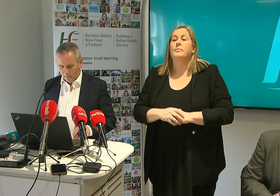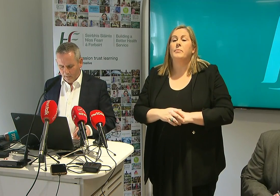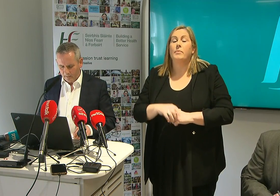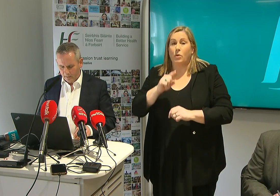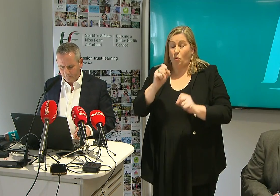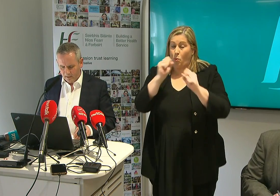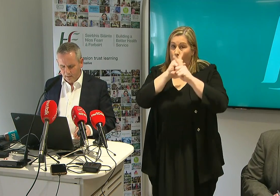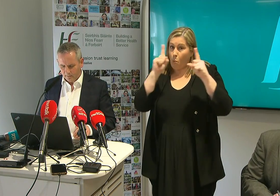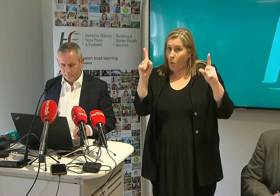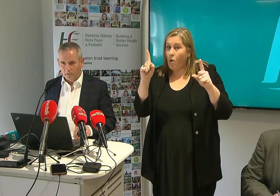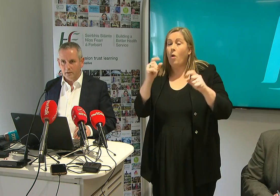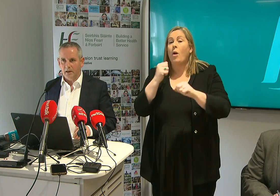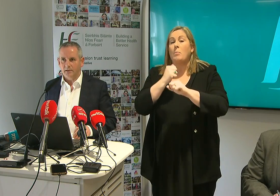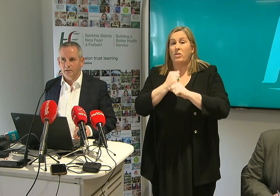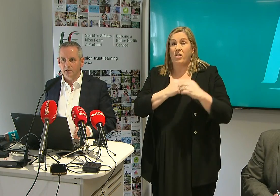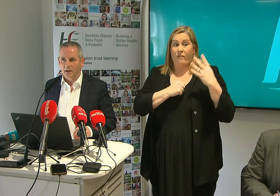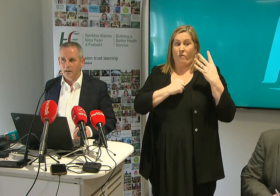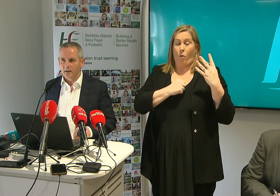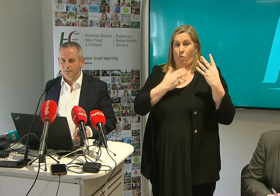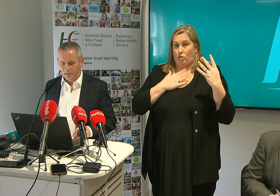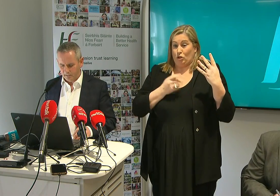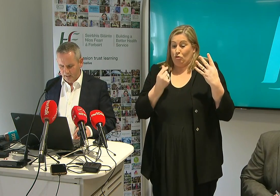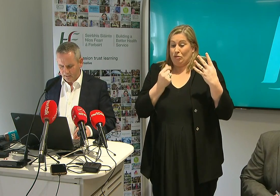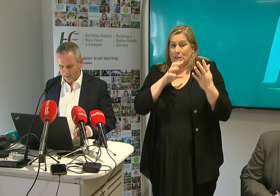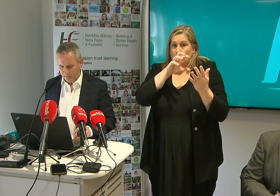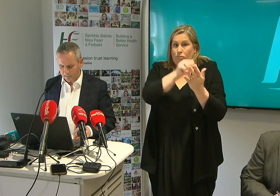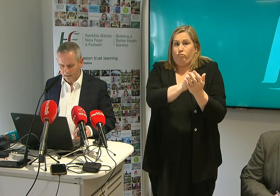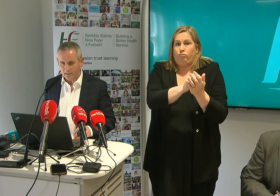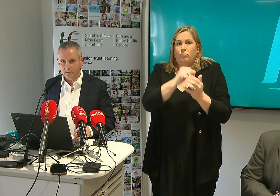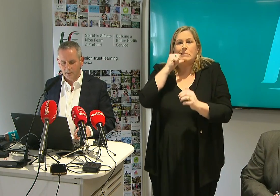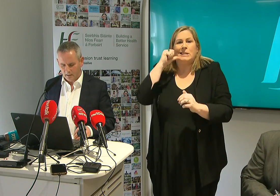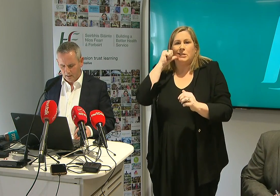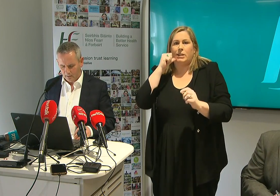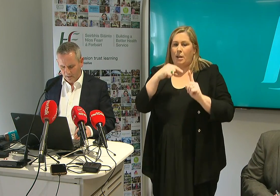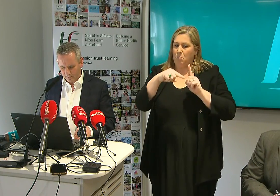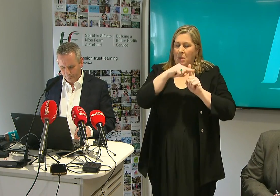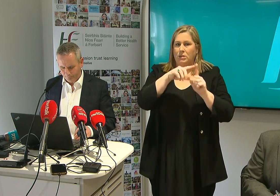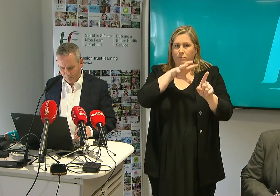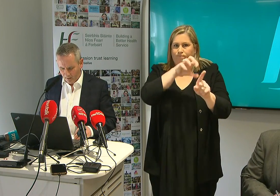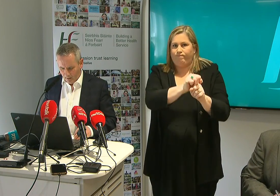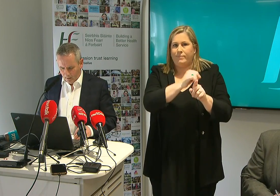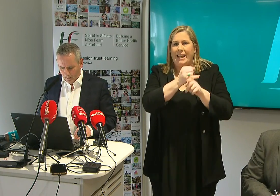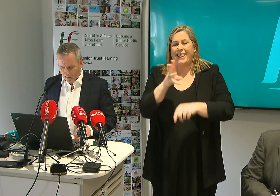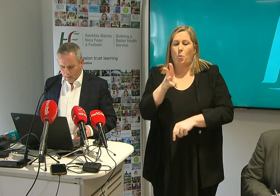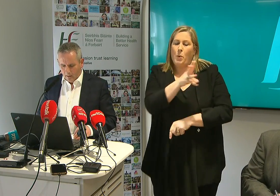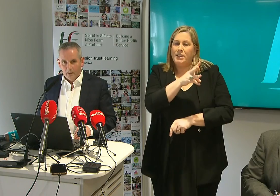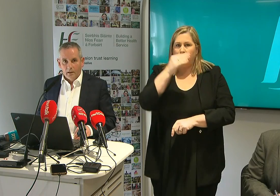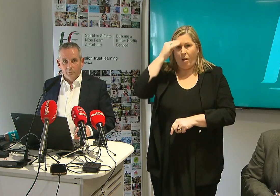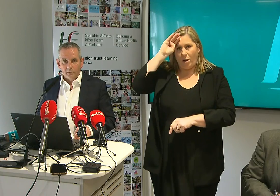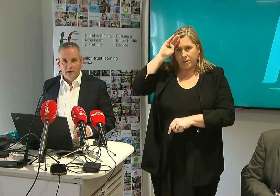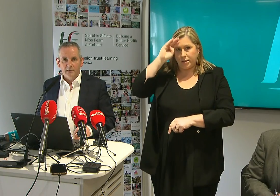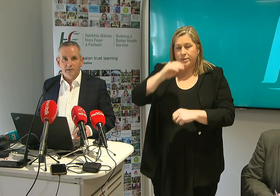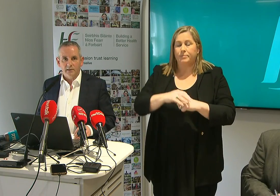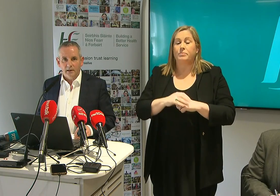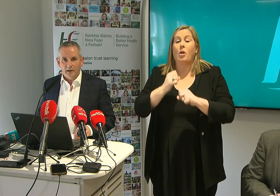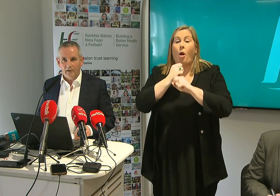be well aware of the 4 cases identified yesterday, positive cases in the west. All